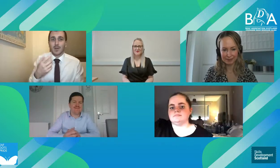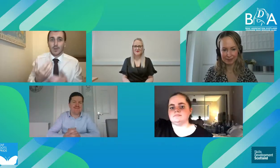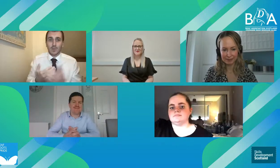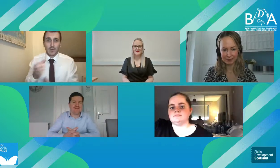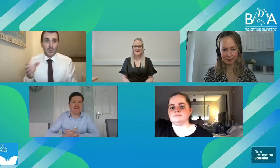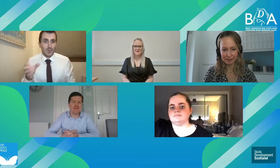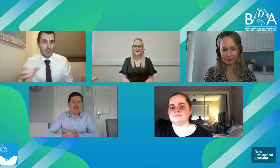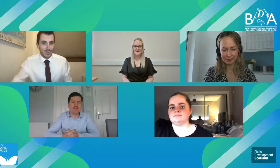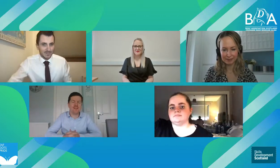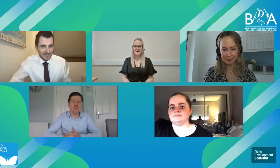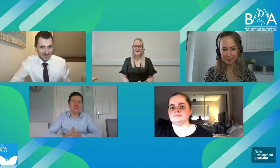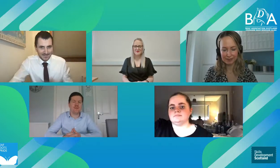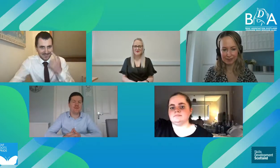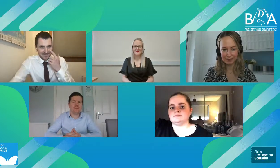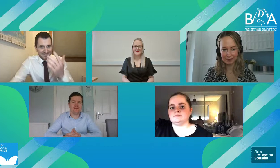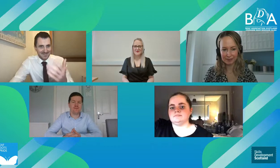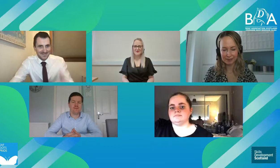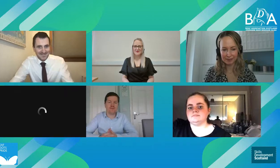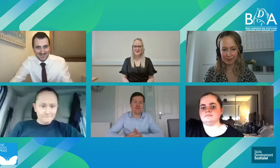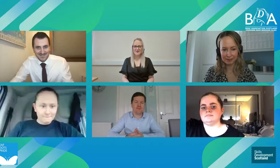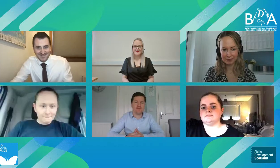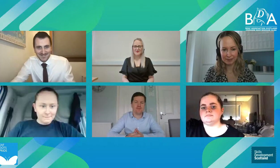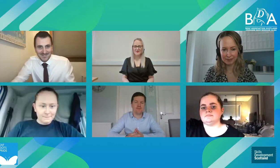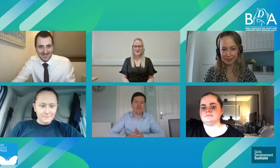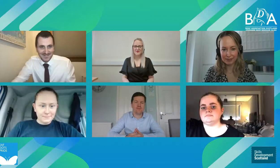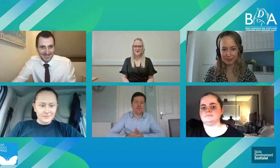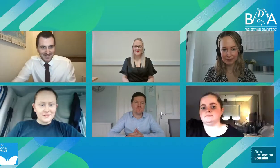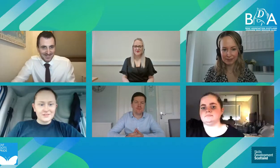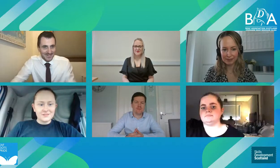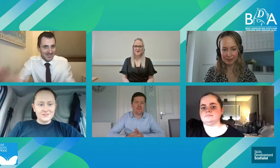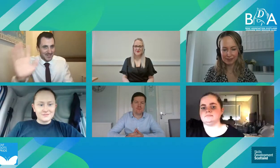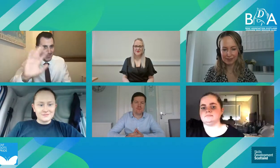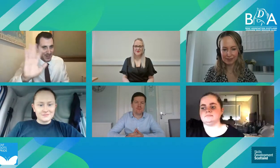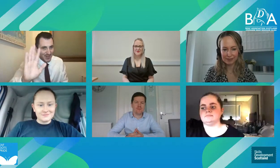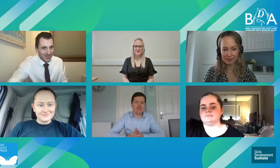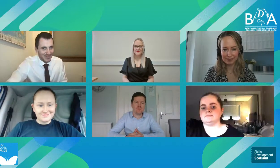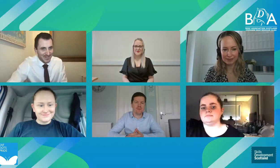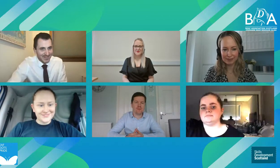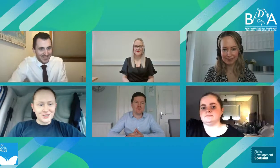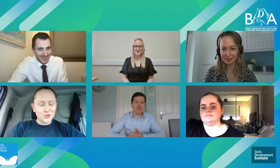Thanks very much, Oliver. And maybe what we'll do is bring in our final guest.